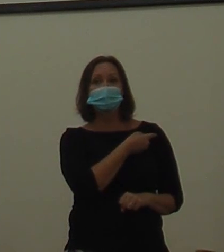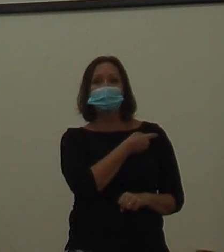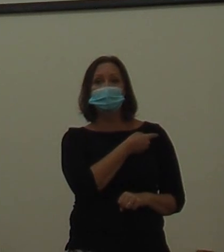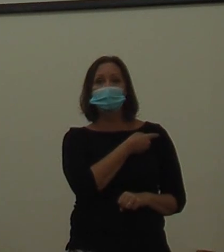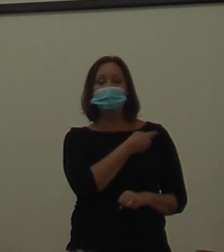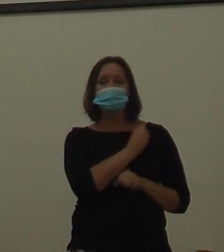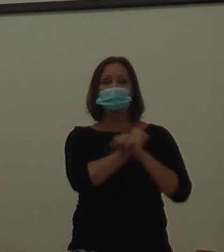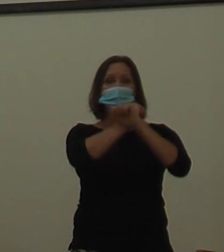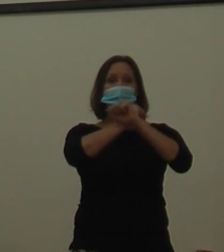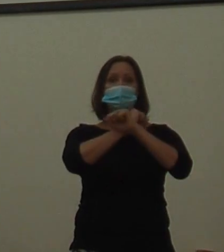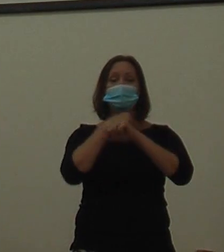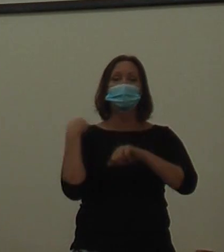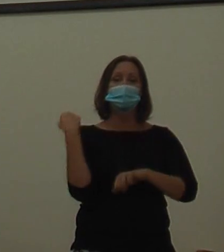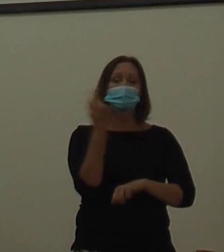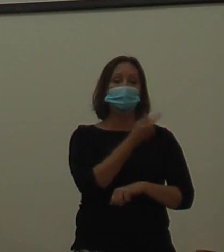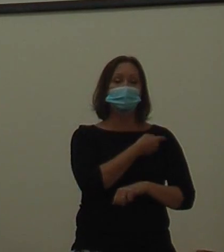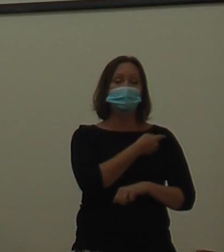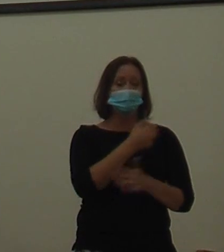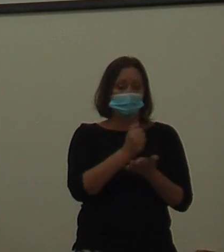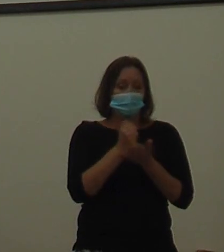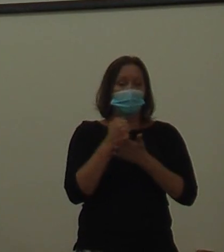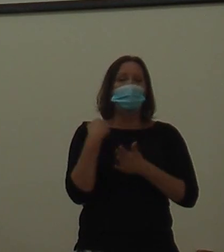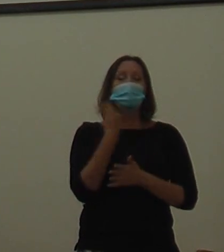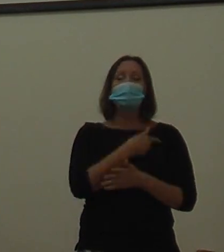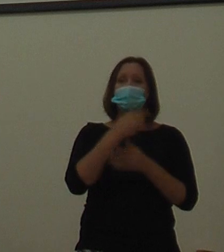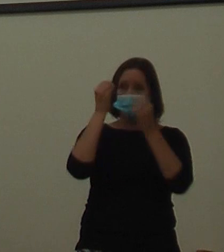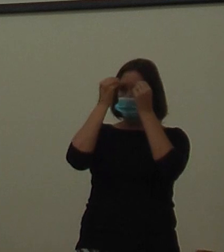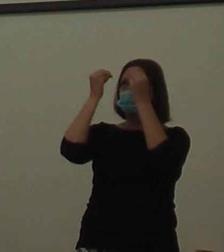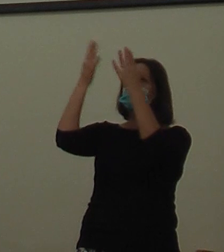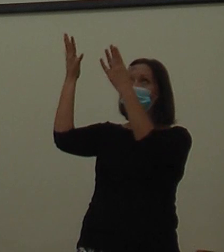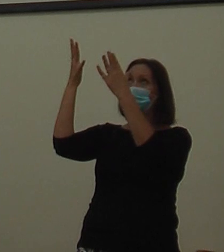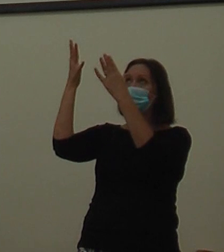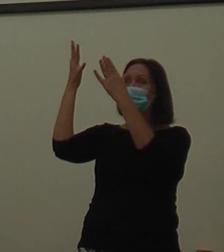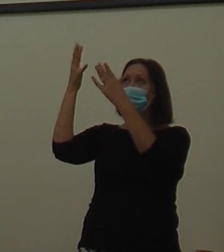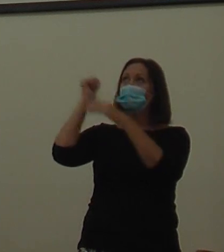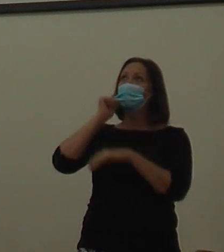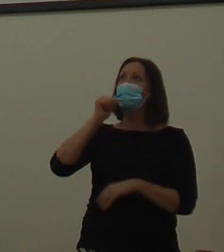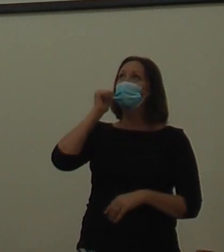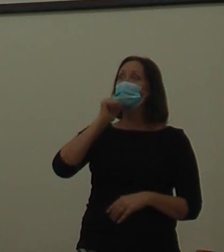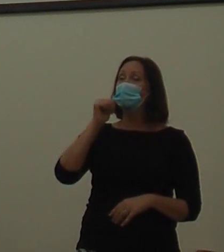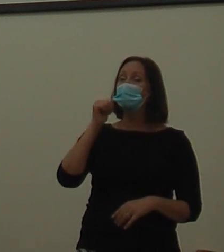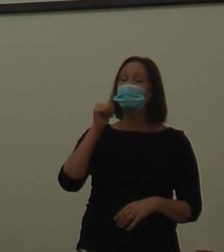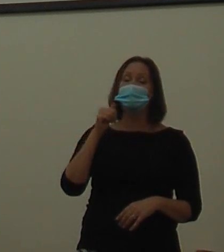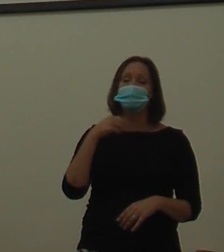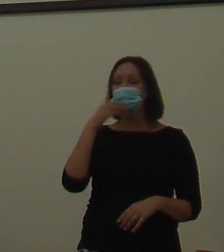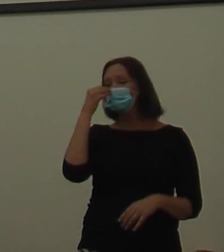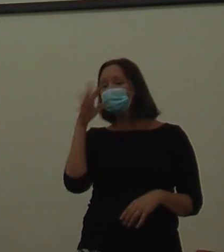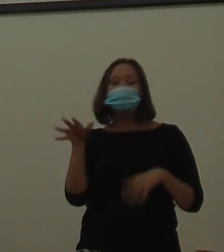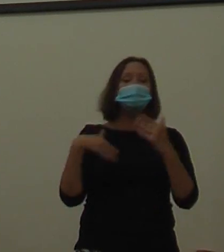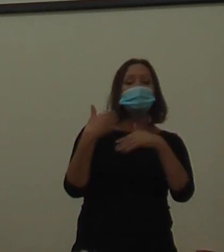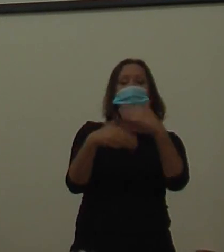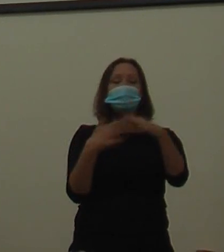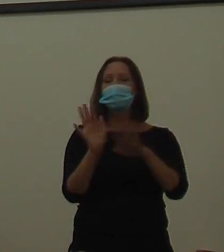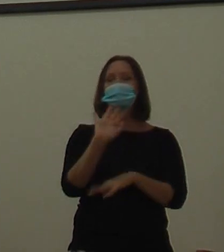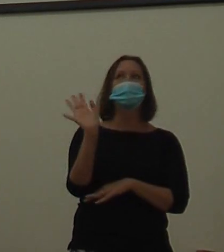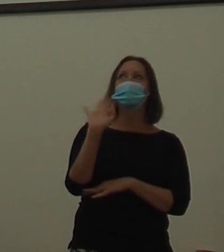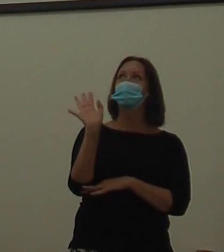you know, we're supposed to do and not be foolish in our everyday efforts. This